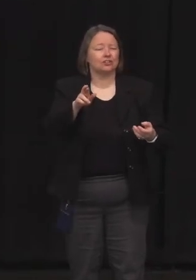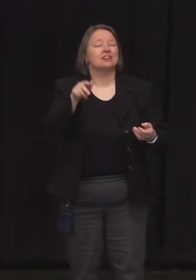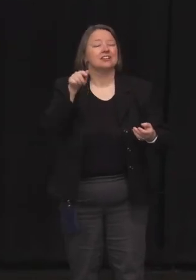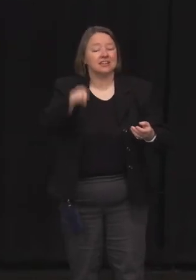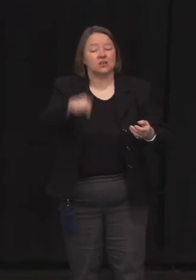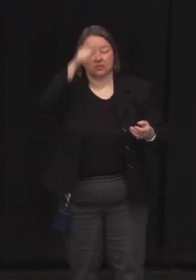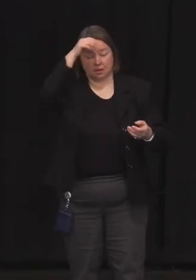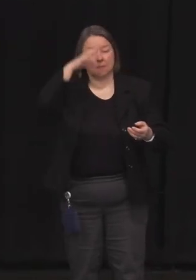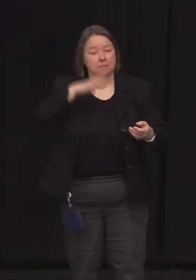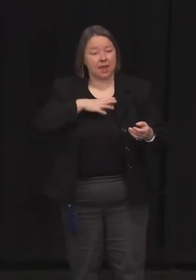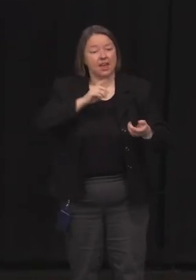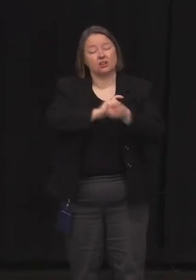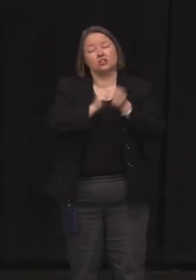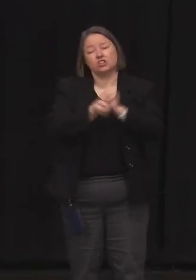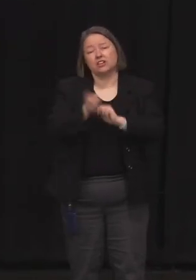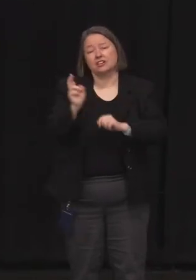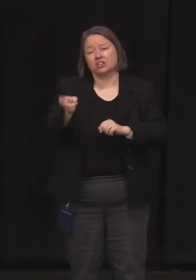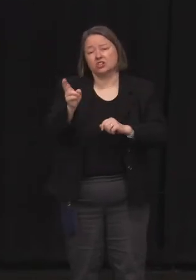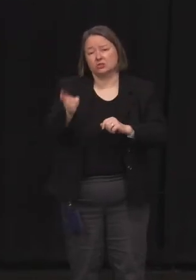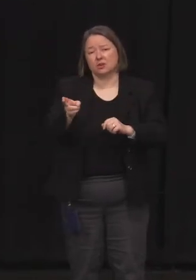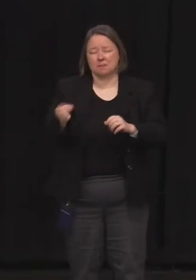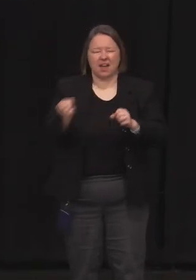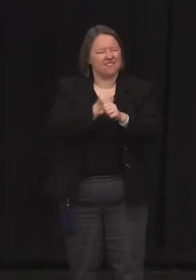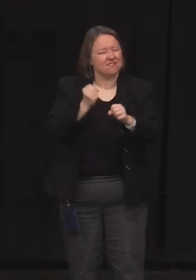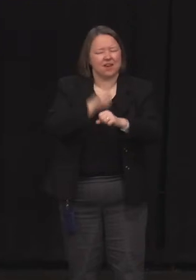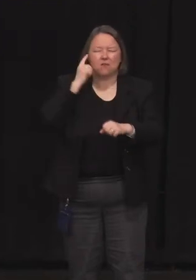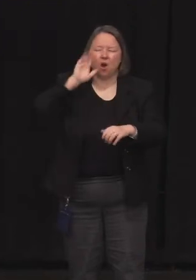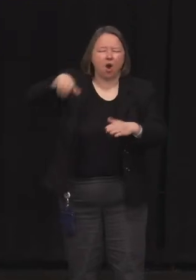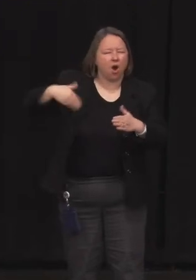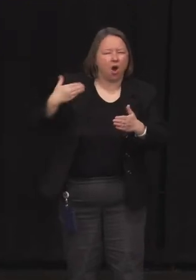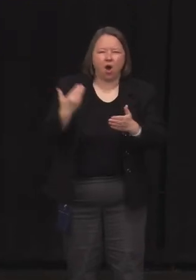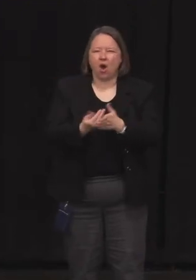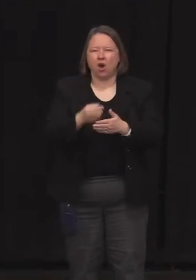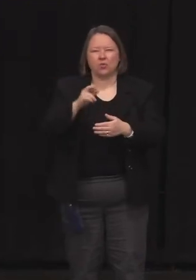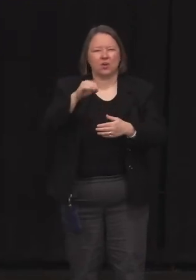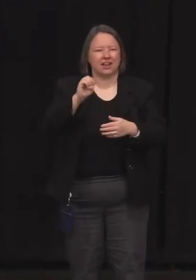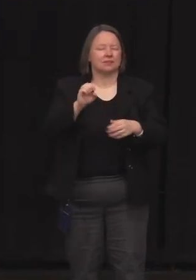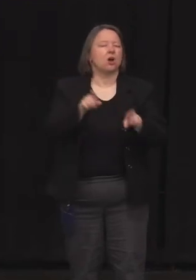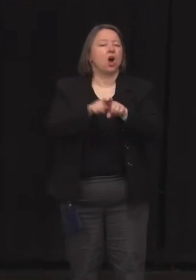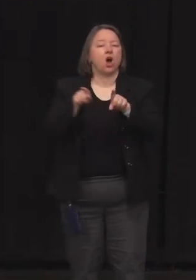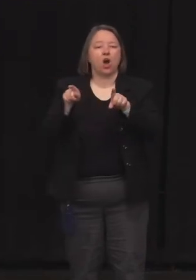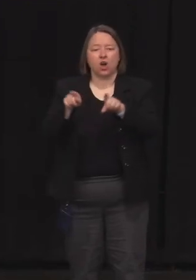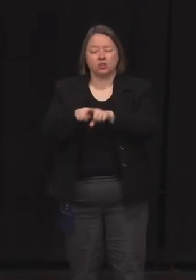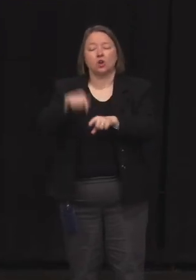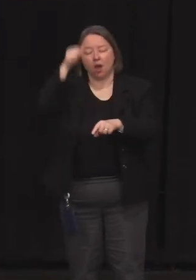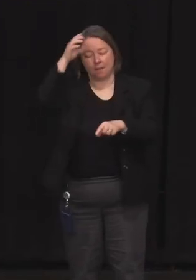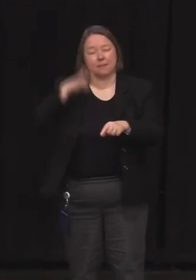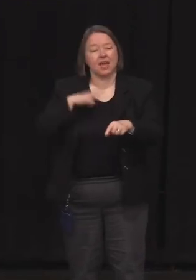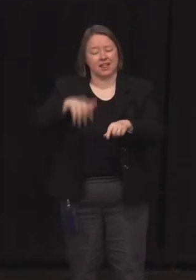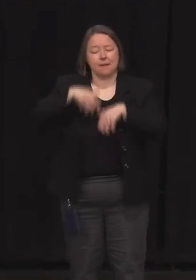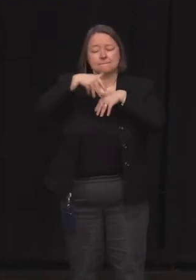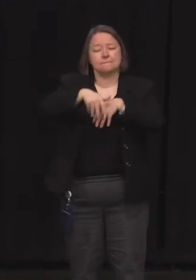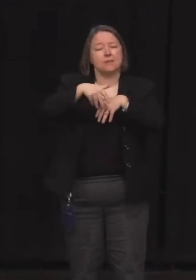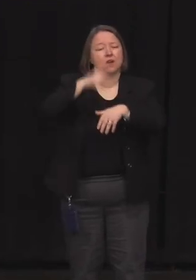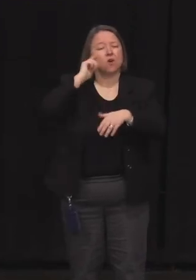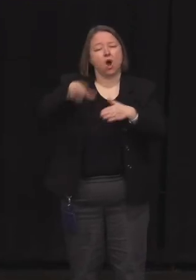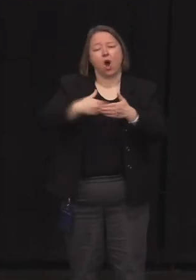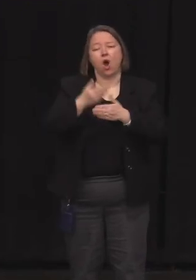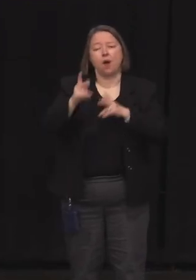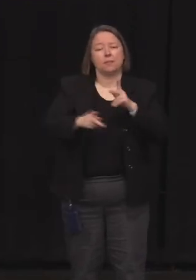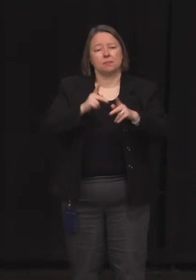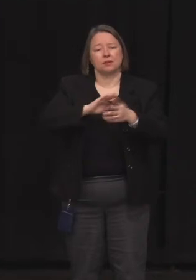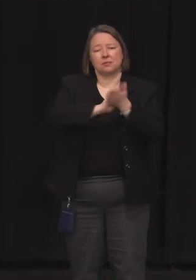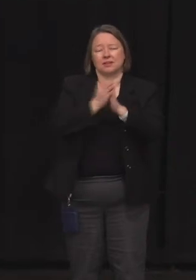he a man who changed history by fighting for all races, but he was also a man who marched for all people to be